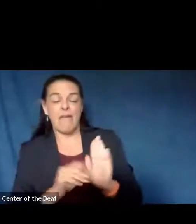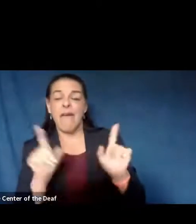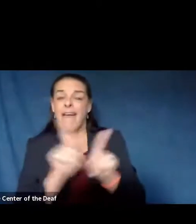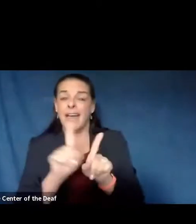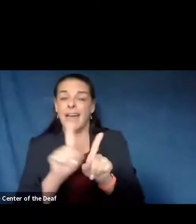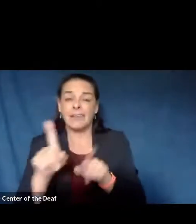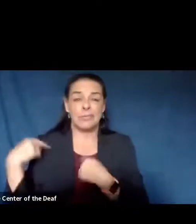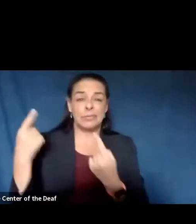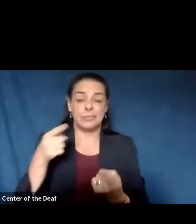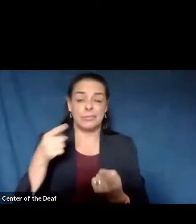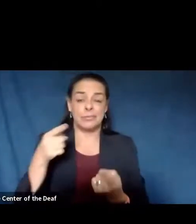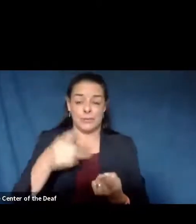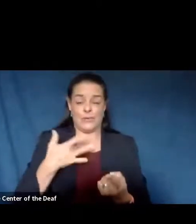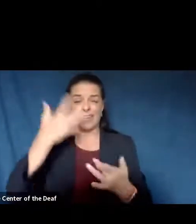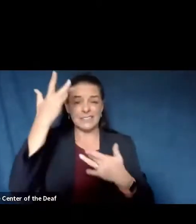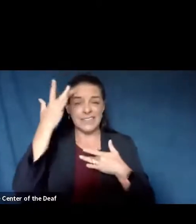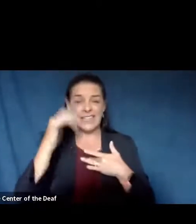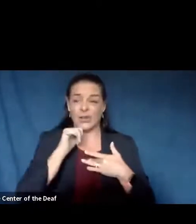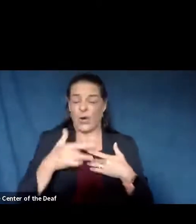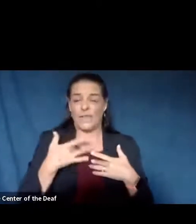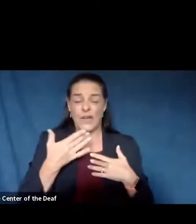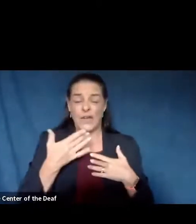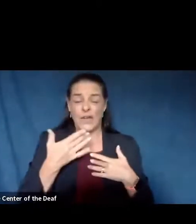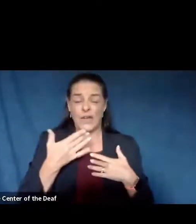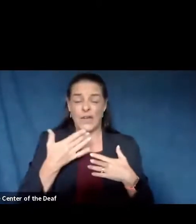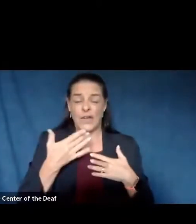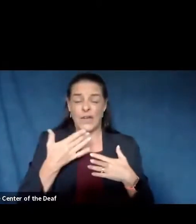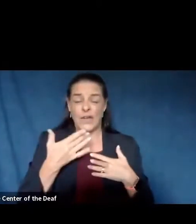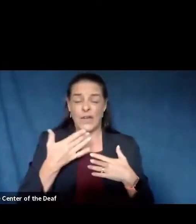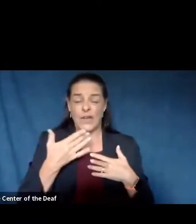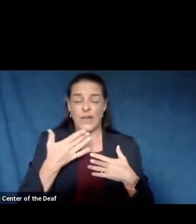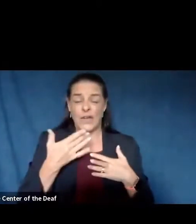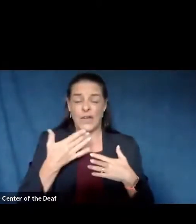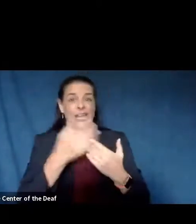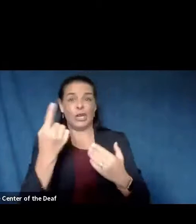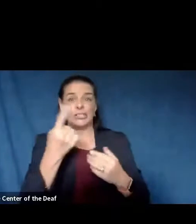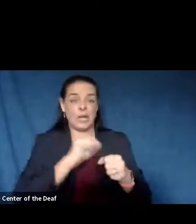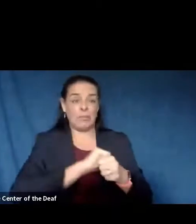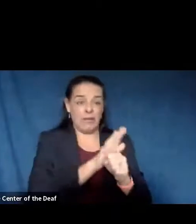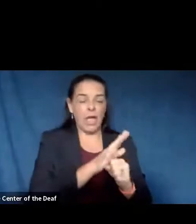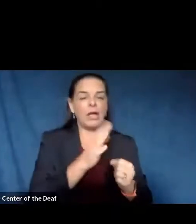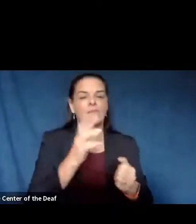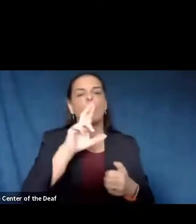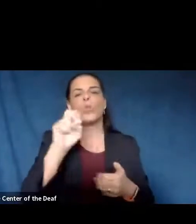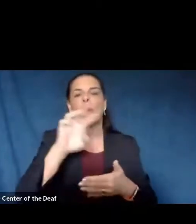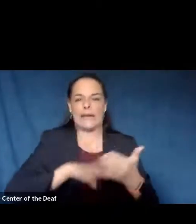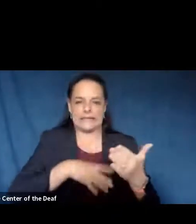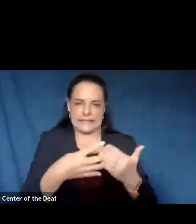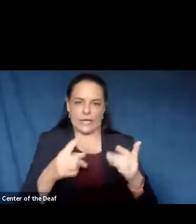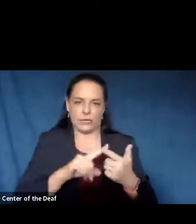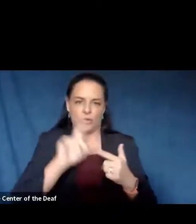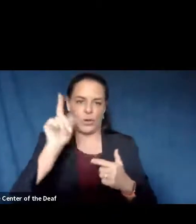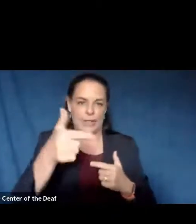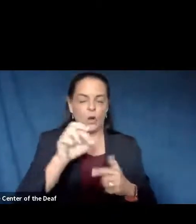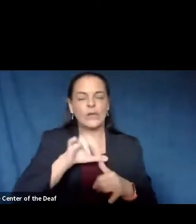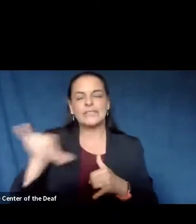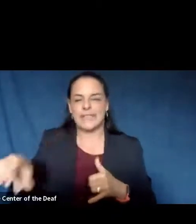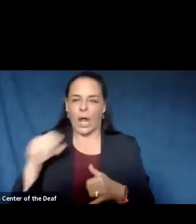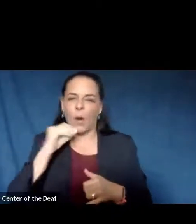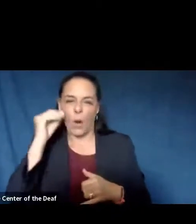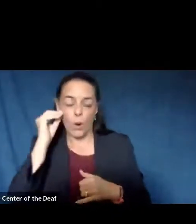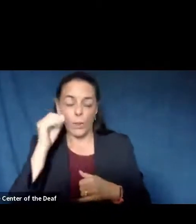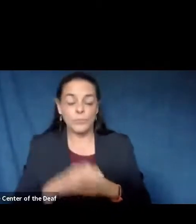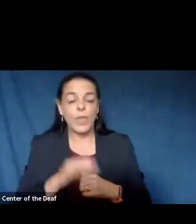you have been exposed to COVID-19, reschedule the activity for a later date. Those are just a few ways that you can enjoy the